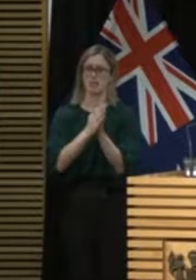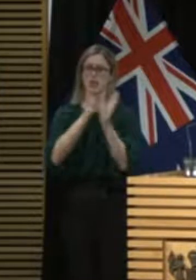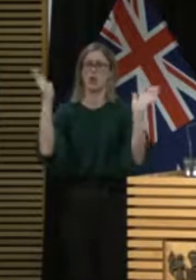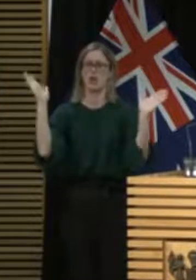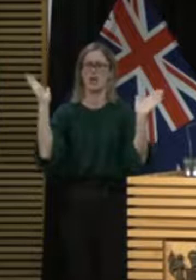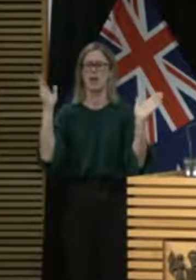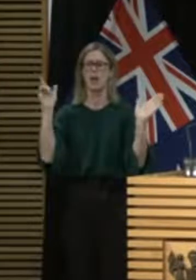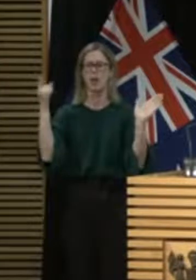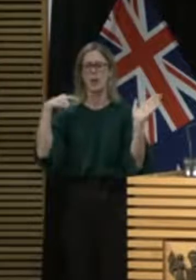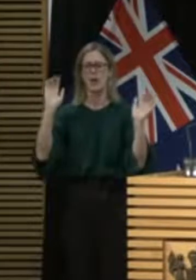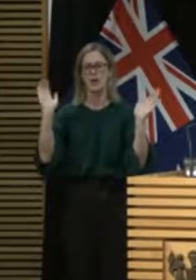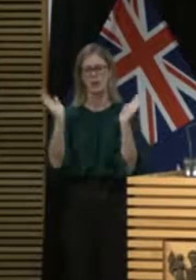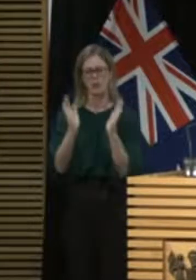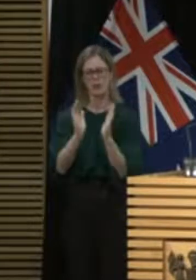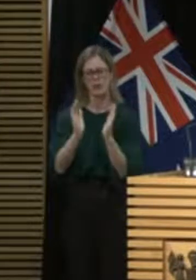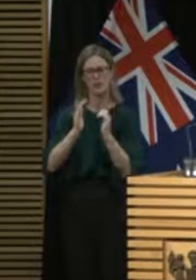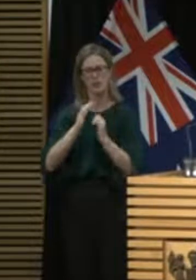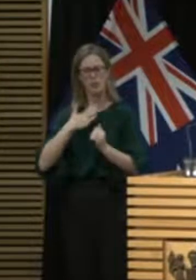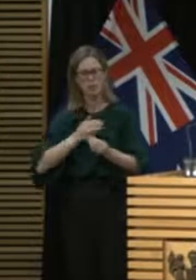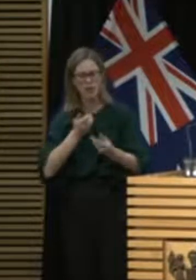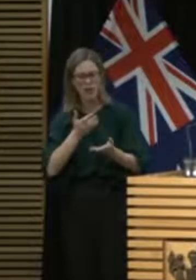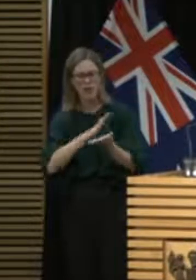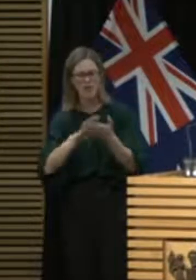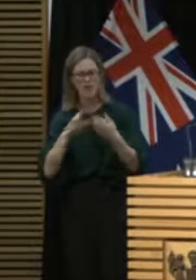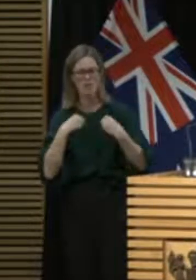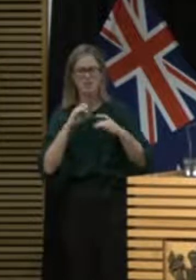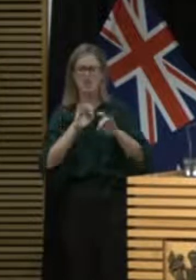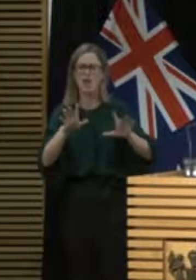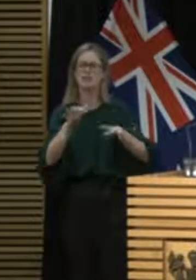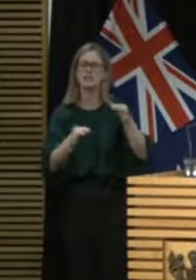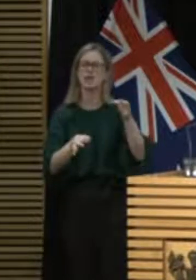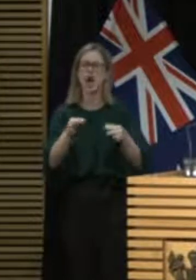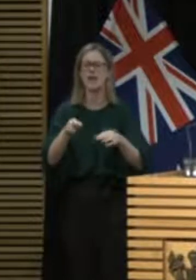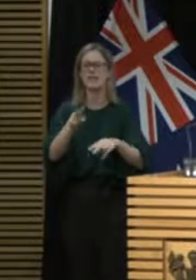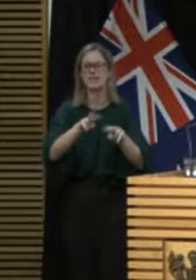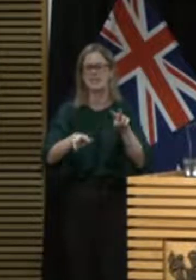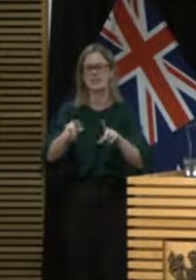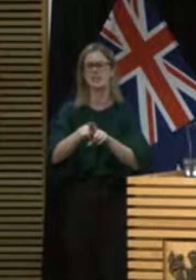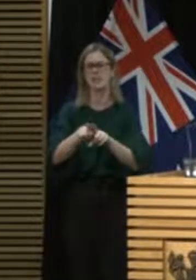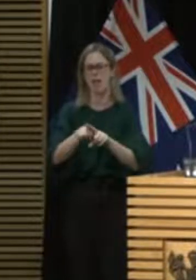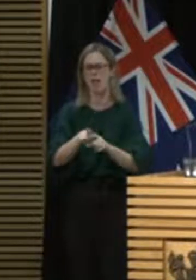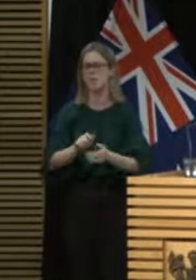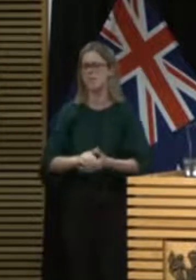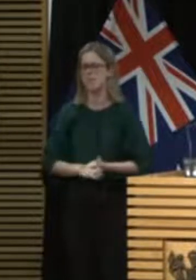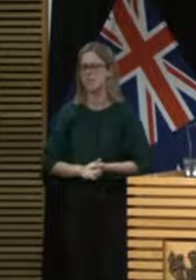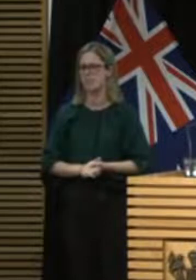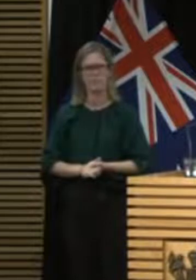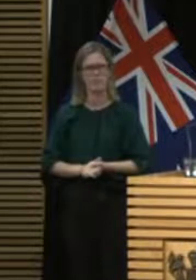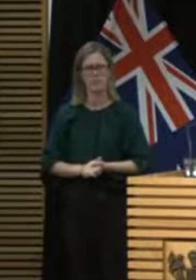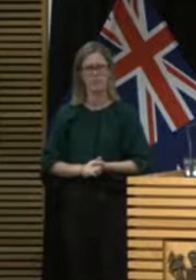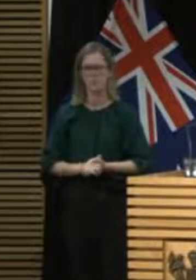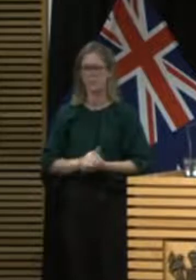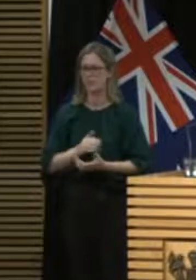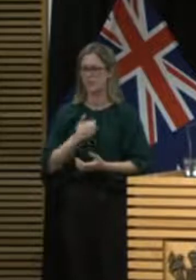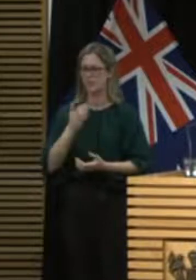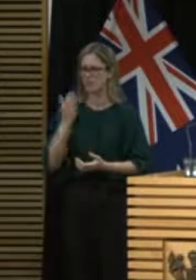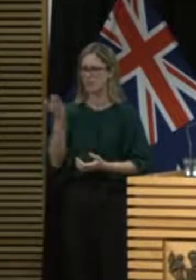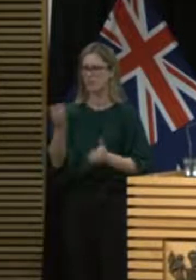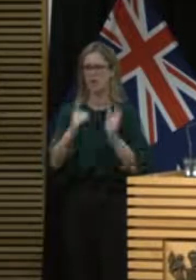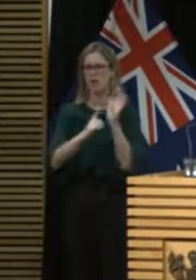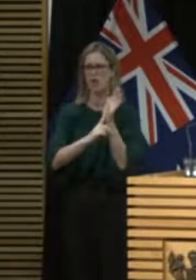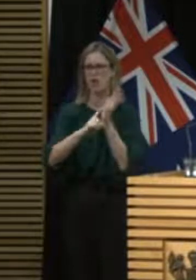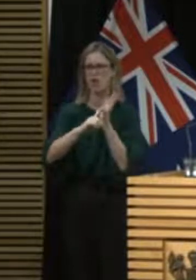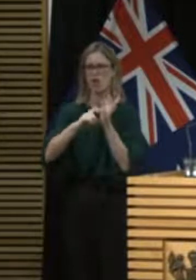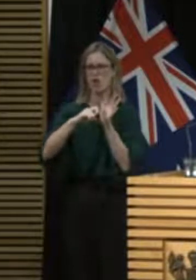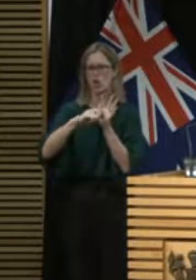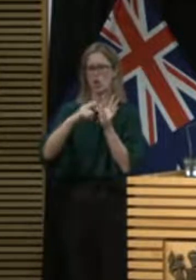but also giving clarity to businesses to make their own assessment as well. I think I did say I'd come quickly back to Luke, and then I'll come back